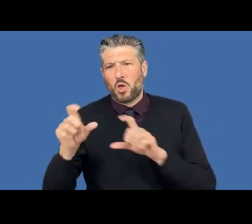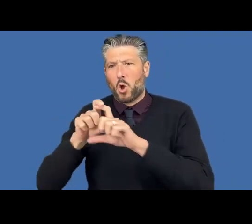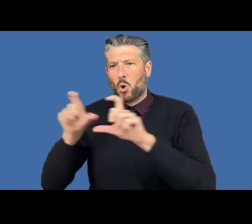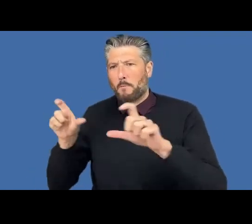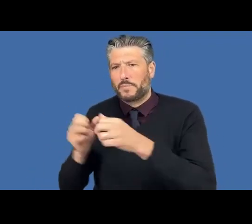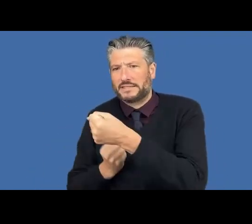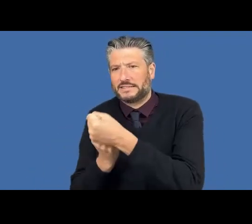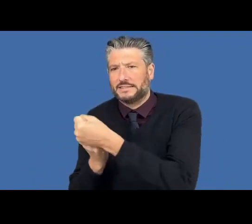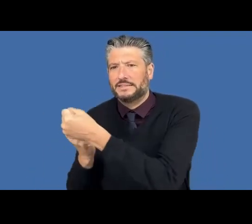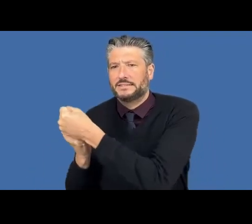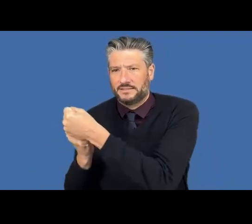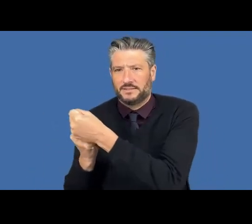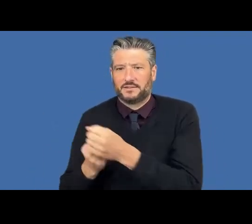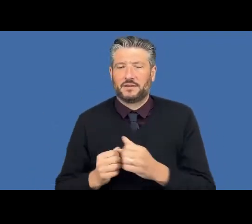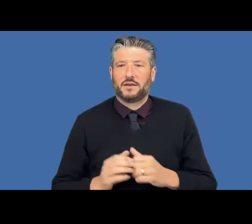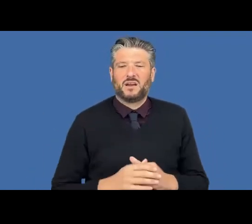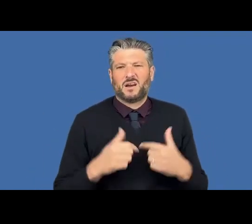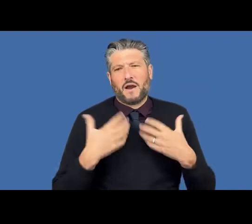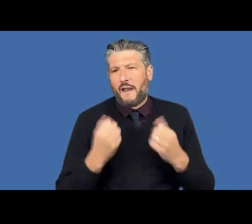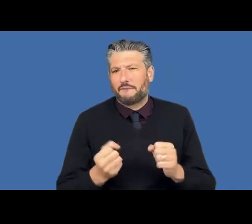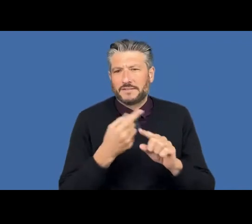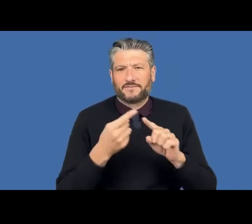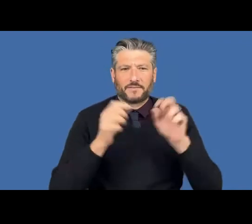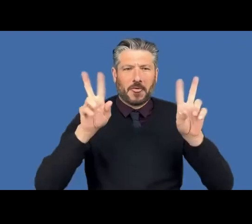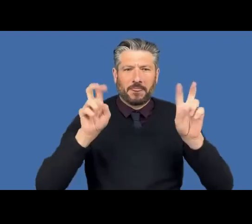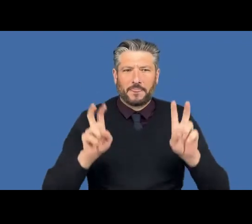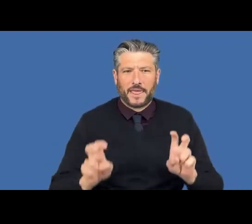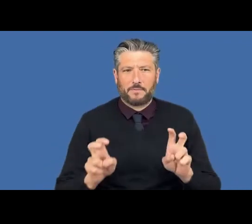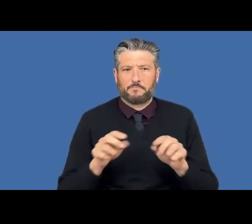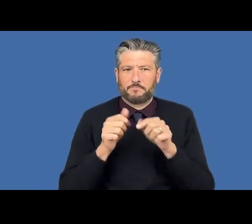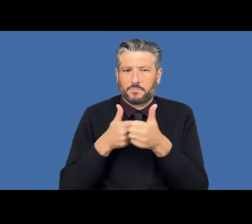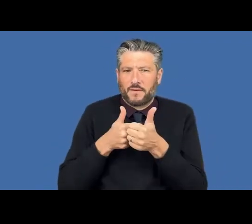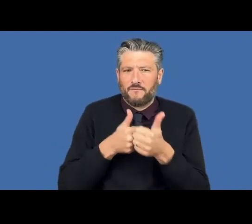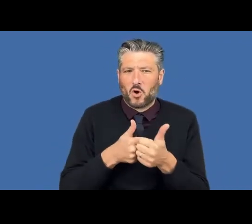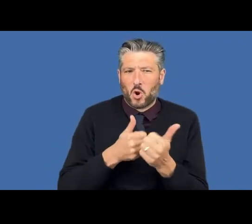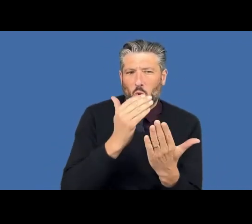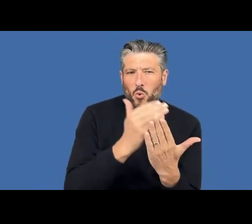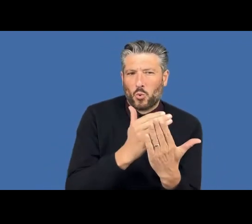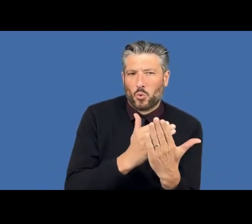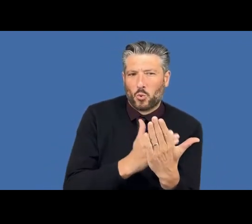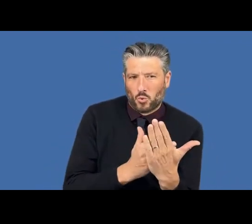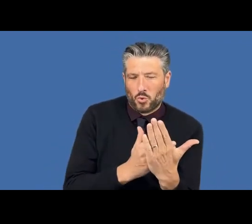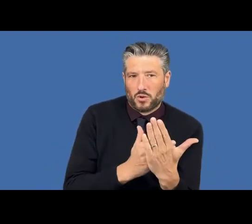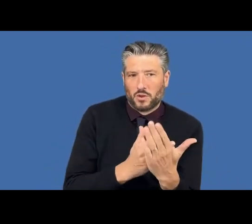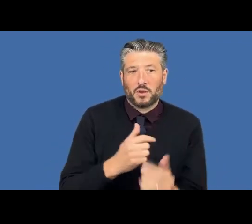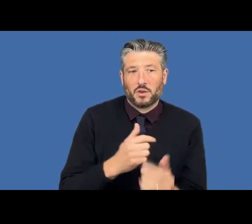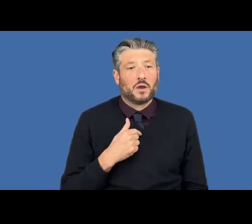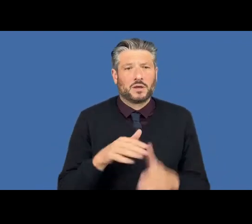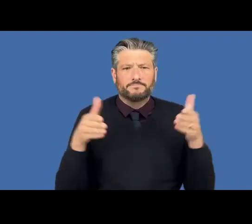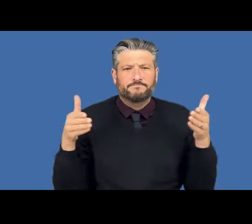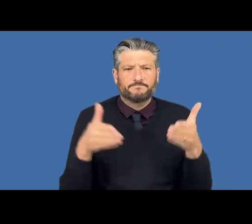themes because we realize that it can't just be one thing that we do. We have to take a sort of